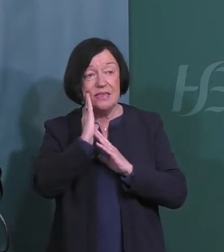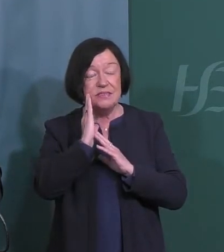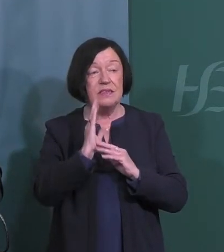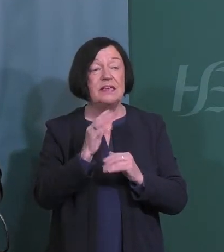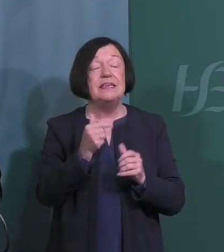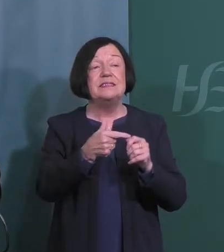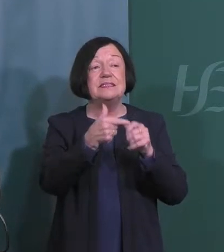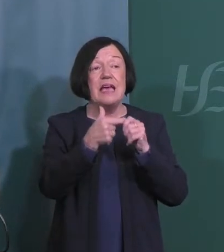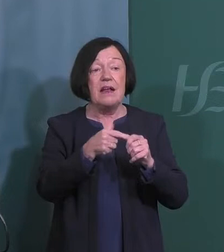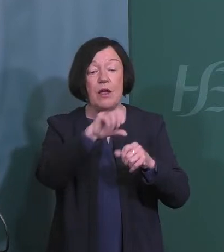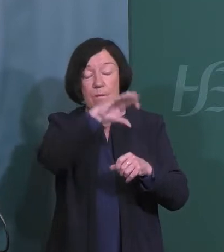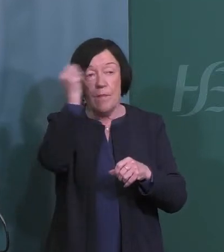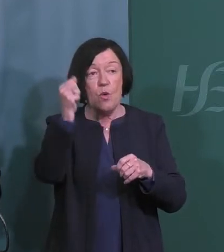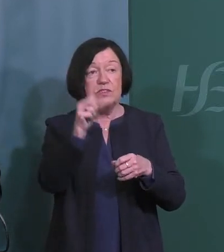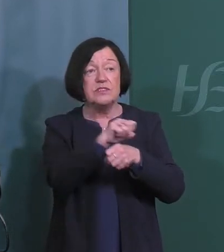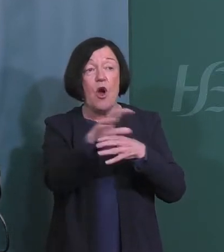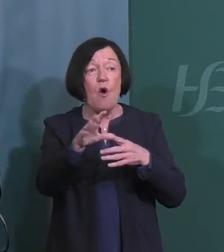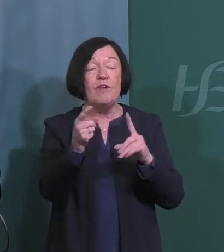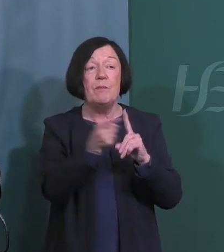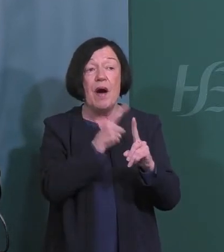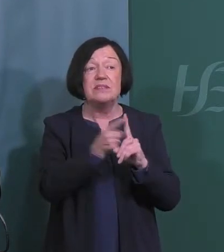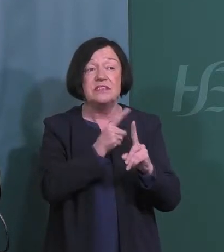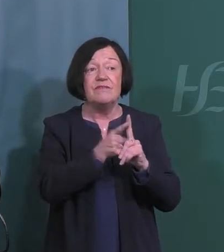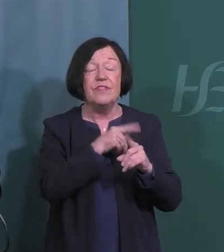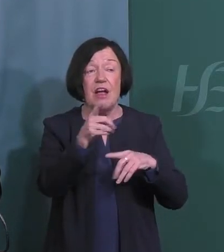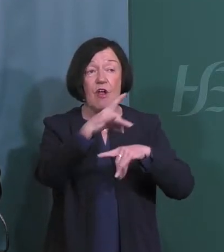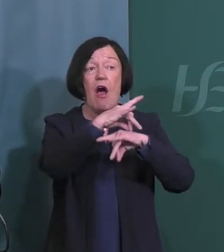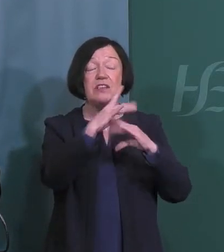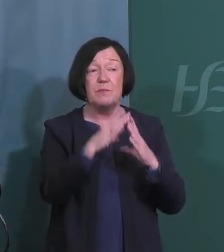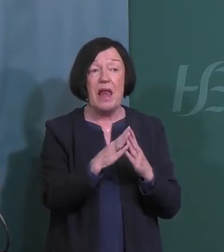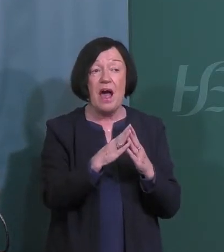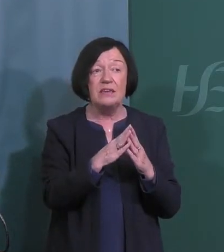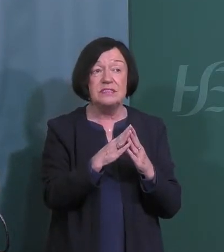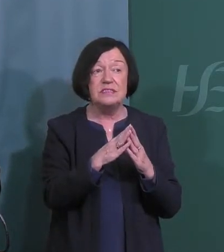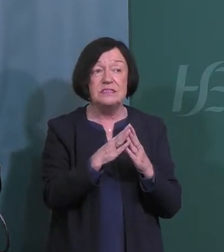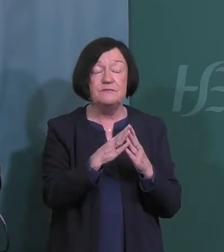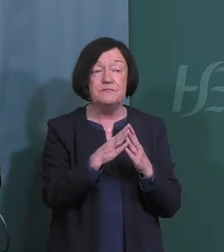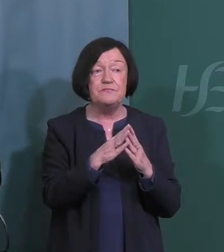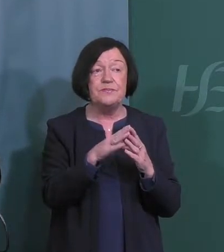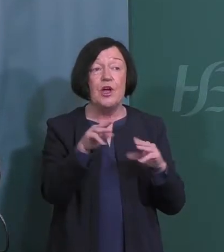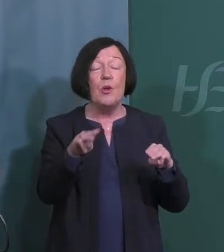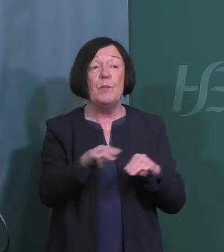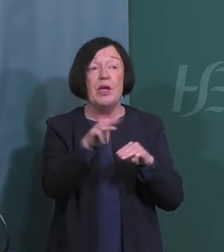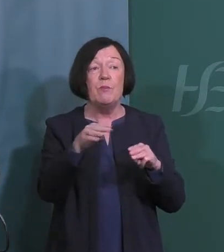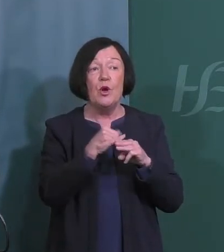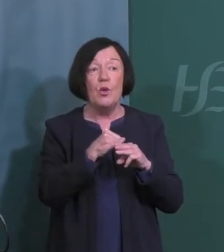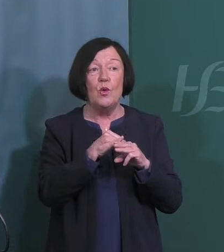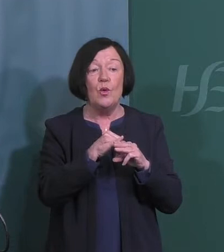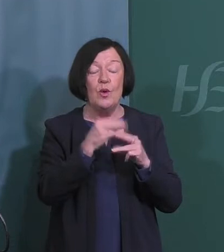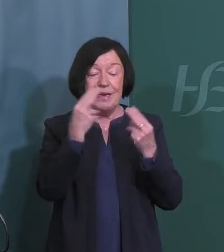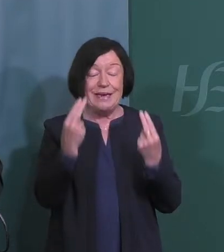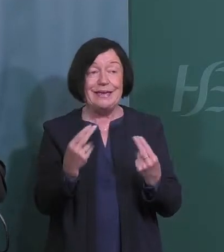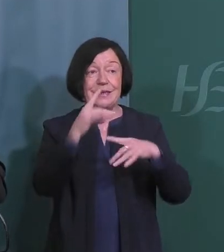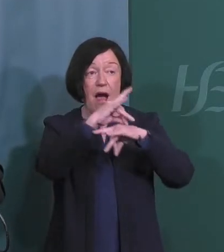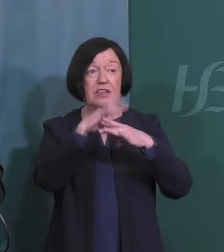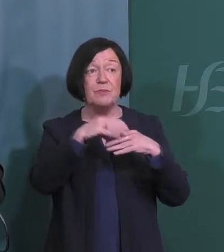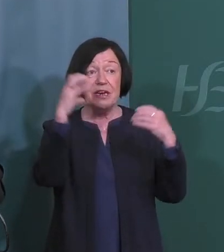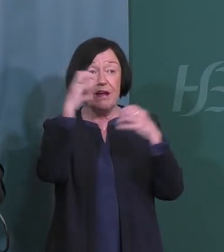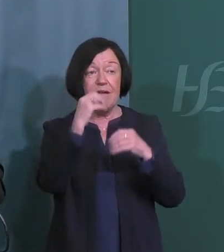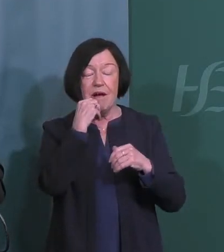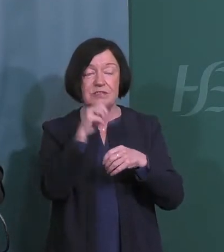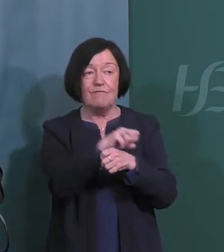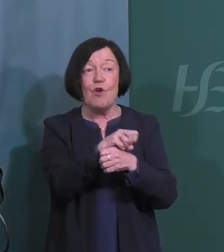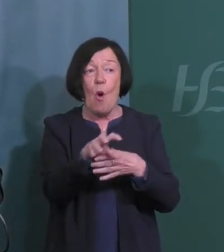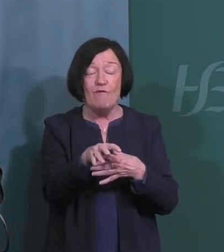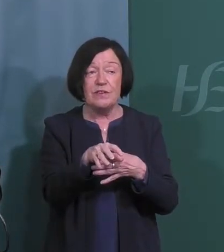Secondly, most COVID positive patients that are hospitalised are people who require hospital care because